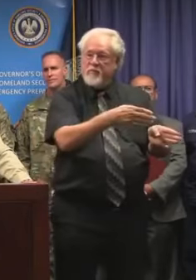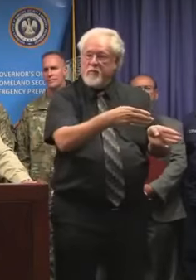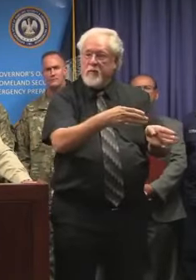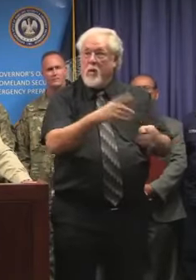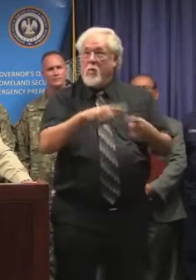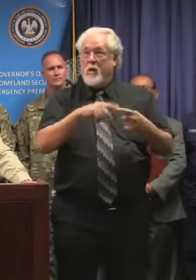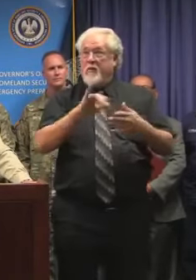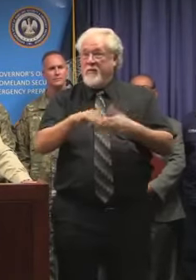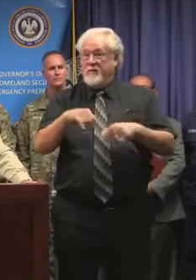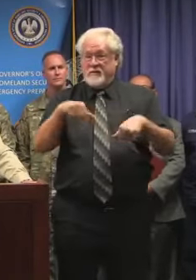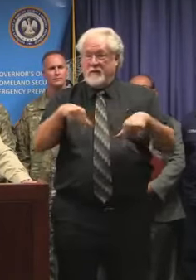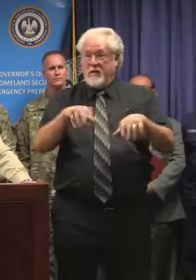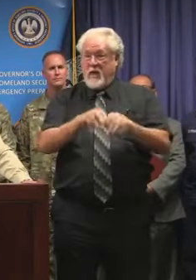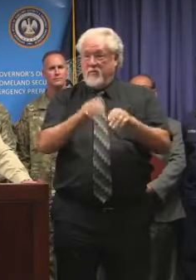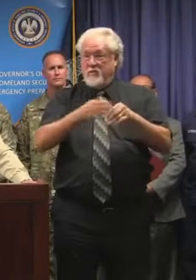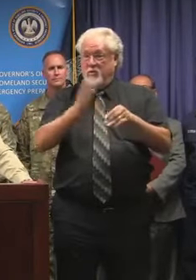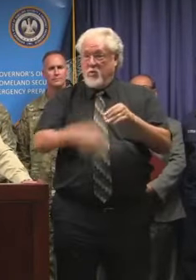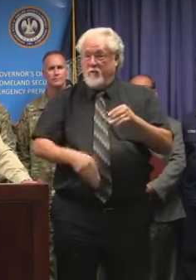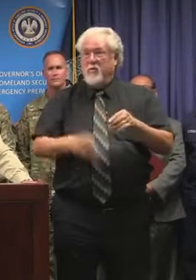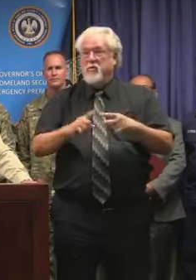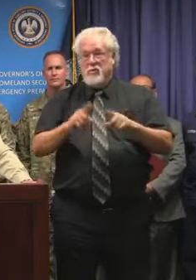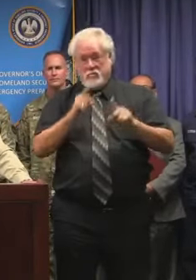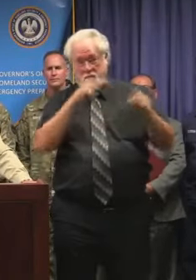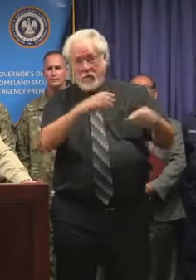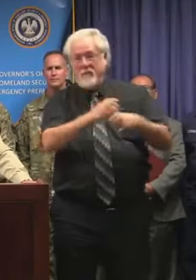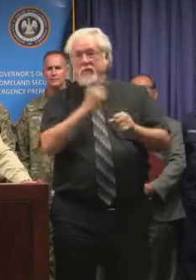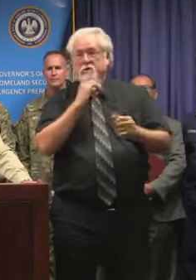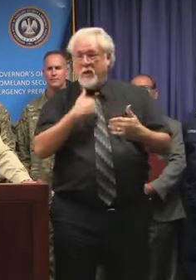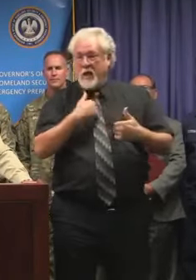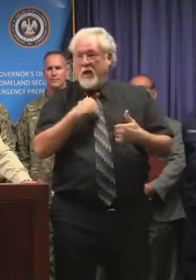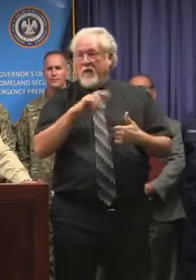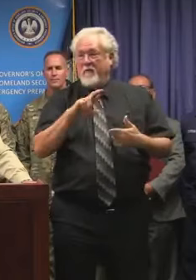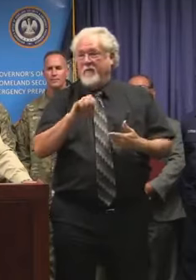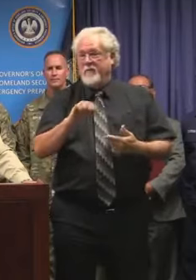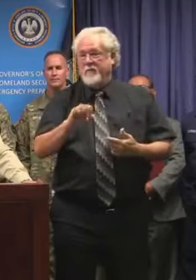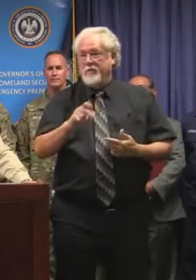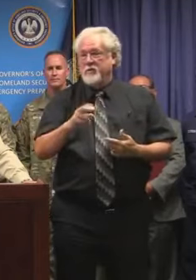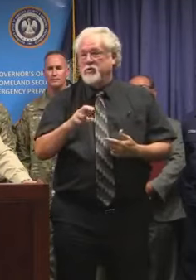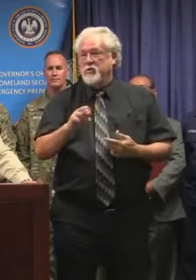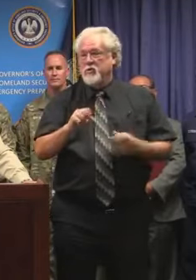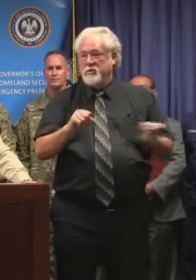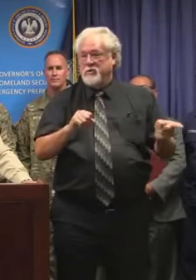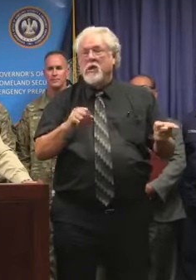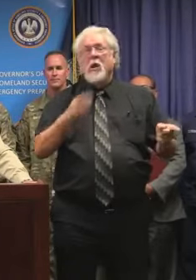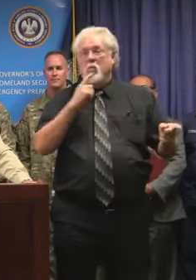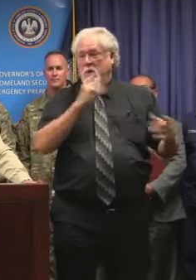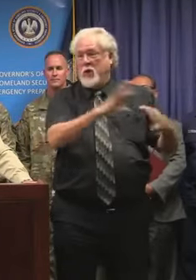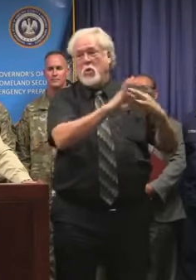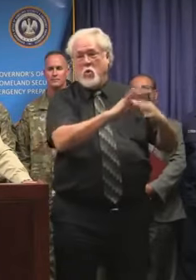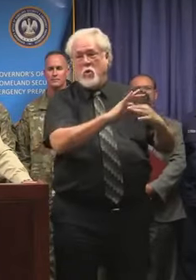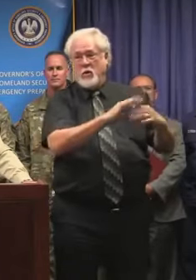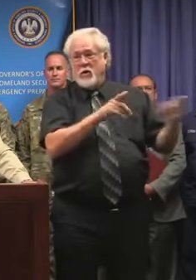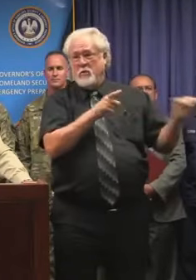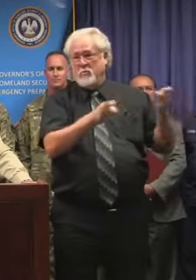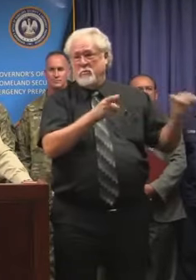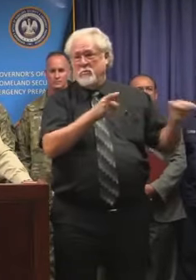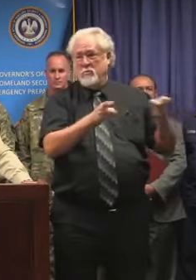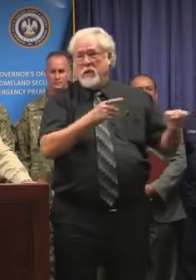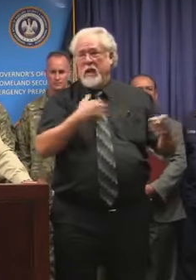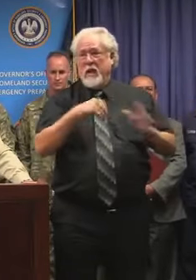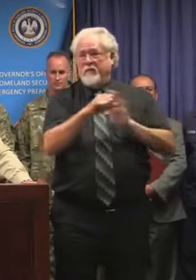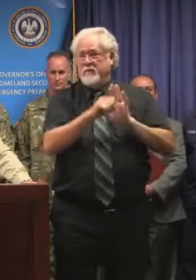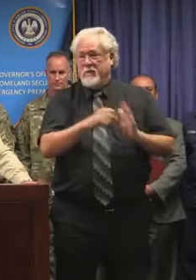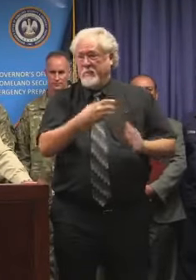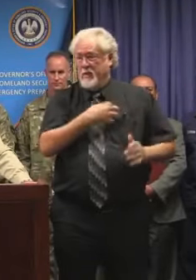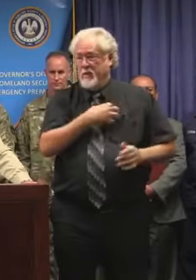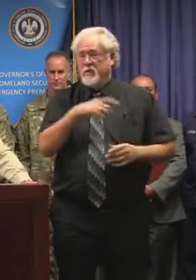soon as this press conference is over, to make sure that they have all the resources that they need. This is a coordinated effort where we have the state